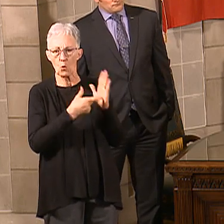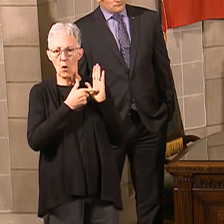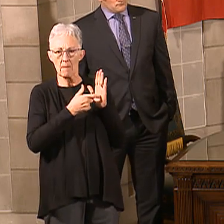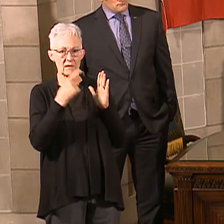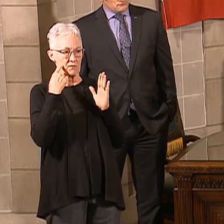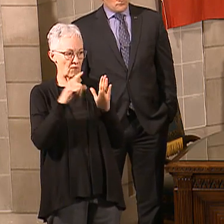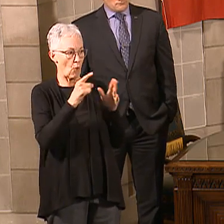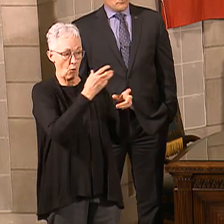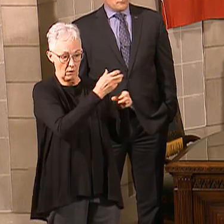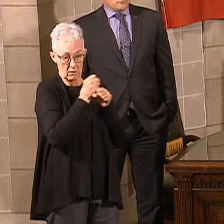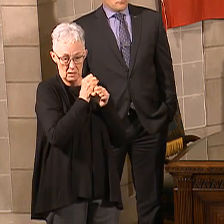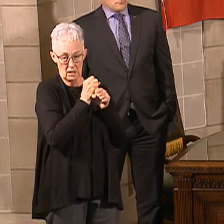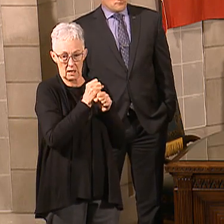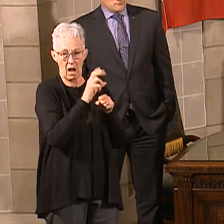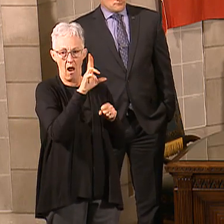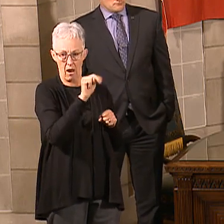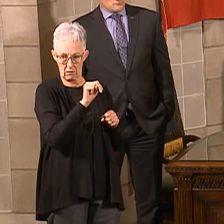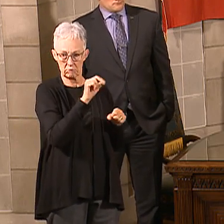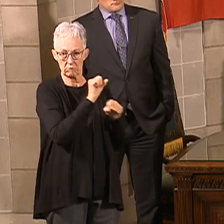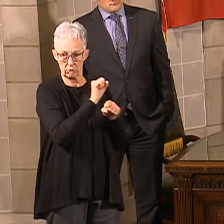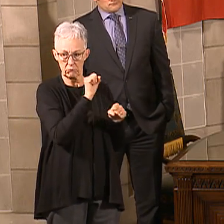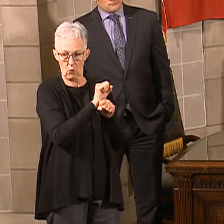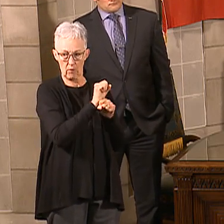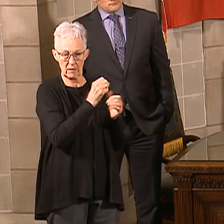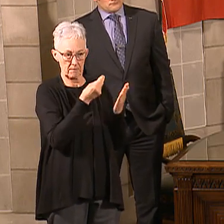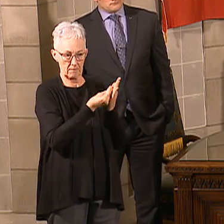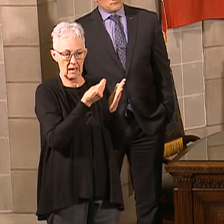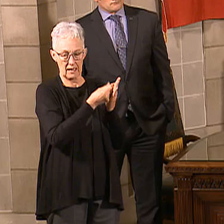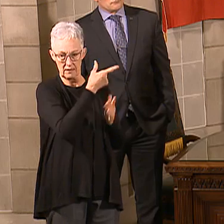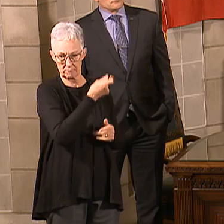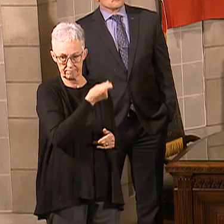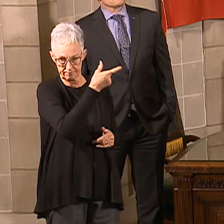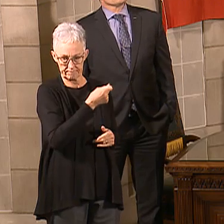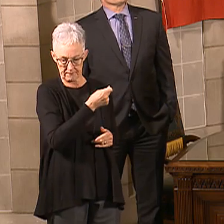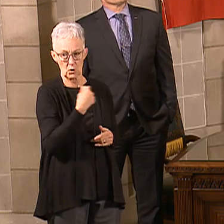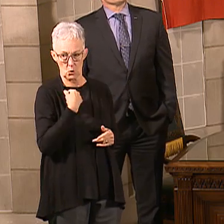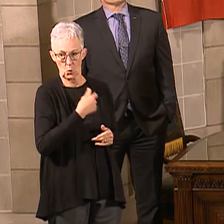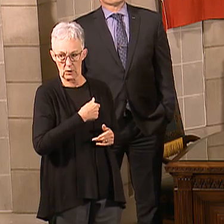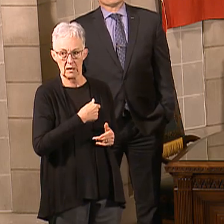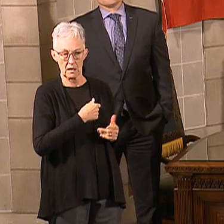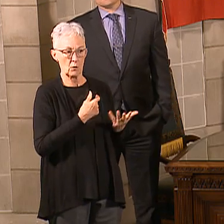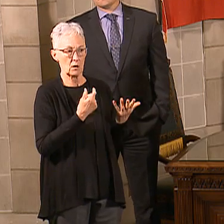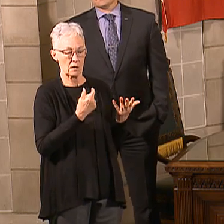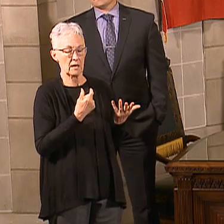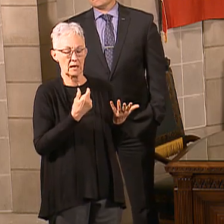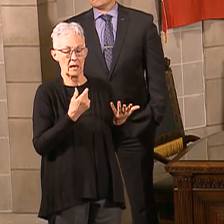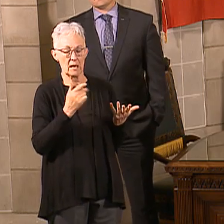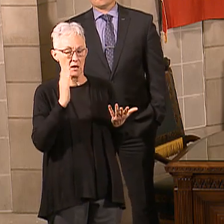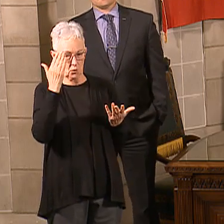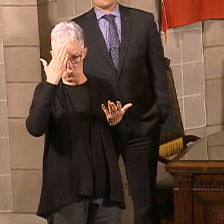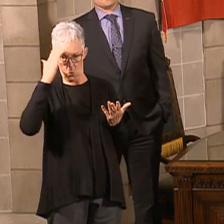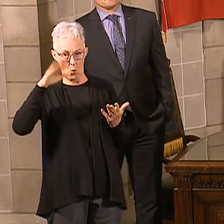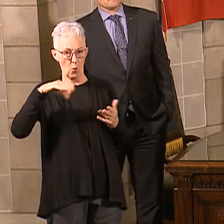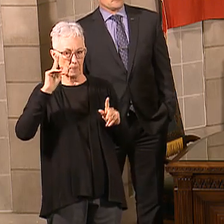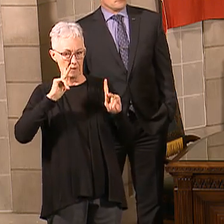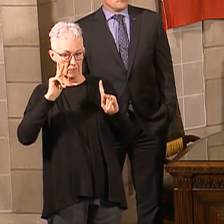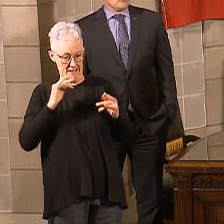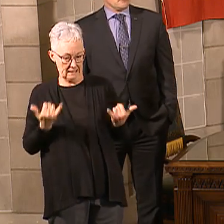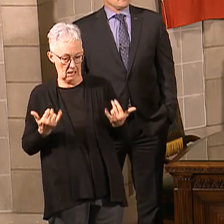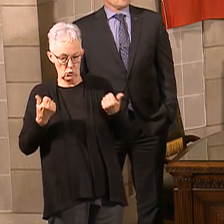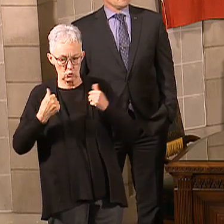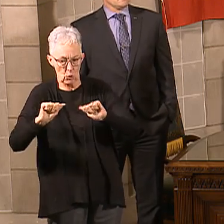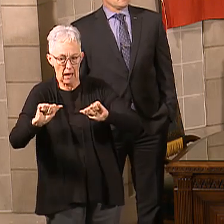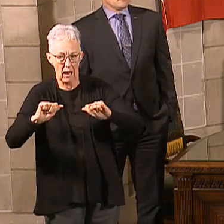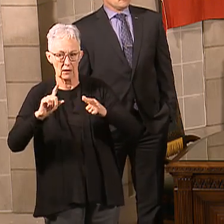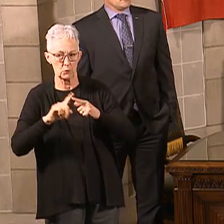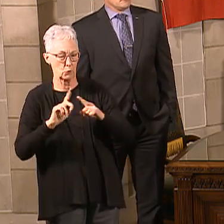receive unemployment benefits. One of our website didn't get updated over the weekend. If you're applying online, you might have seen that it was asking